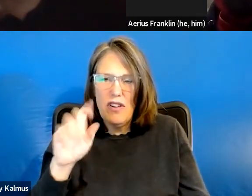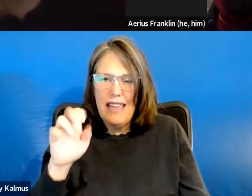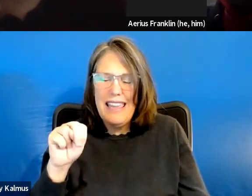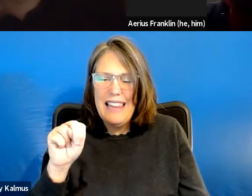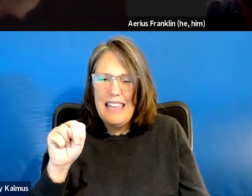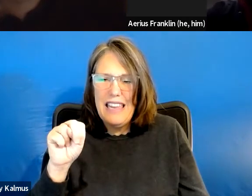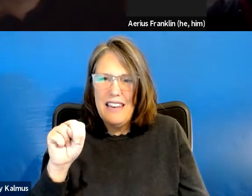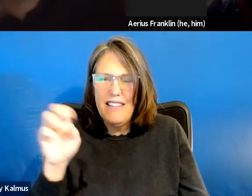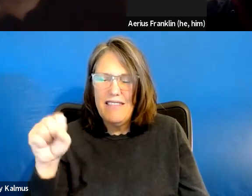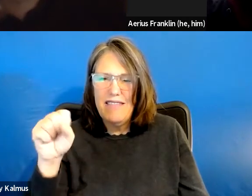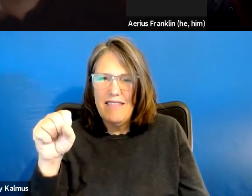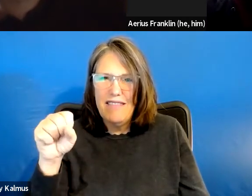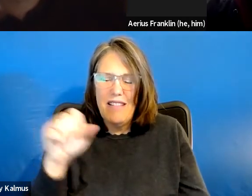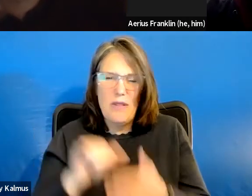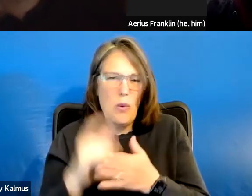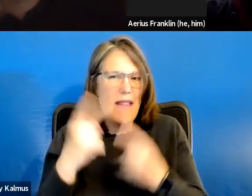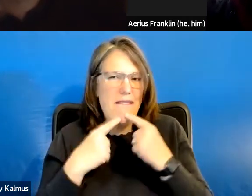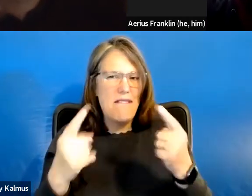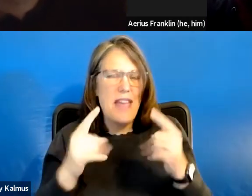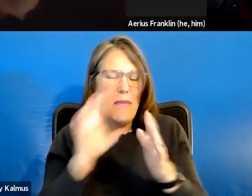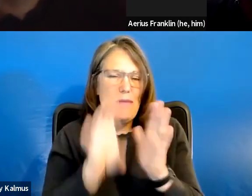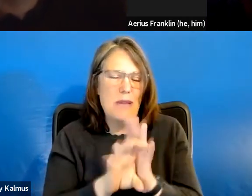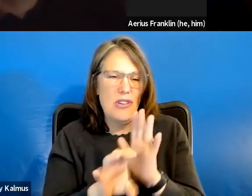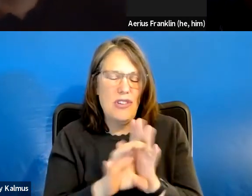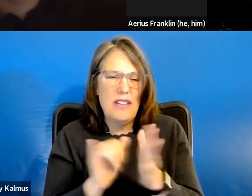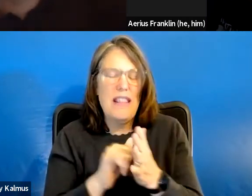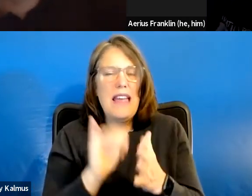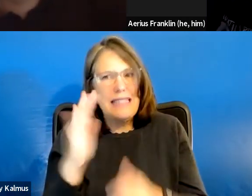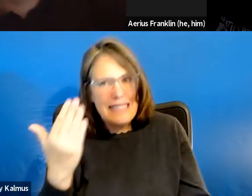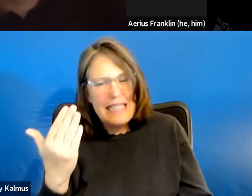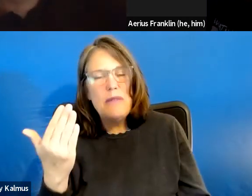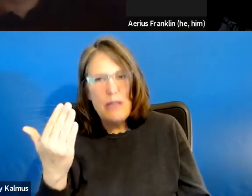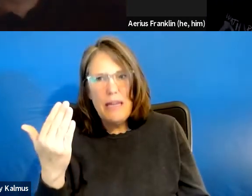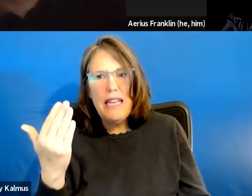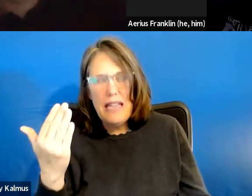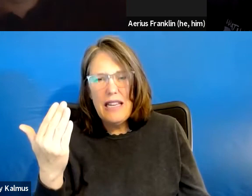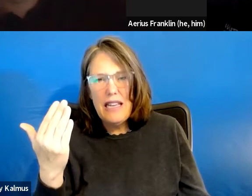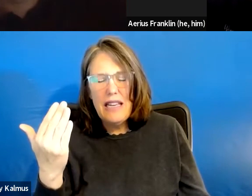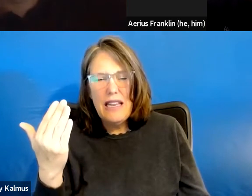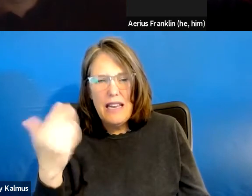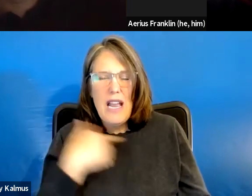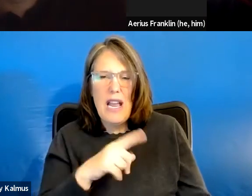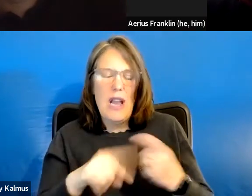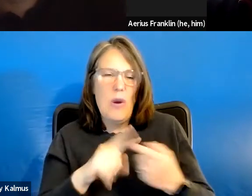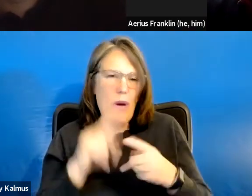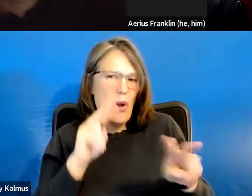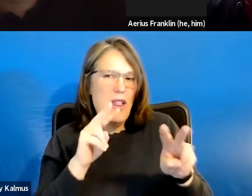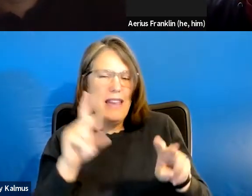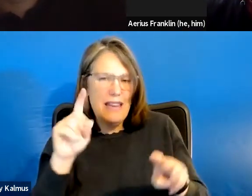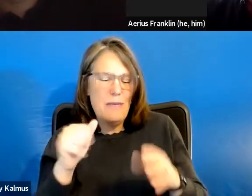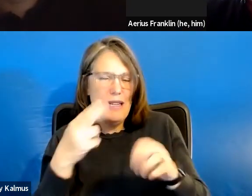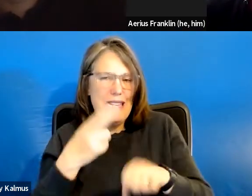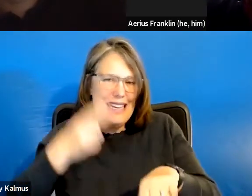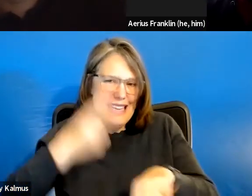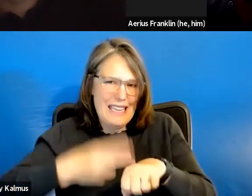was one of the it was one of the famous pictures that seems to be, you know, when we're looking at disability history and